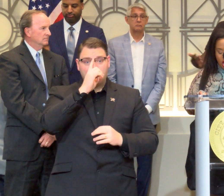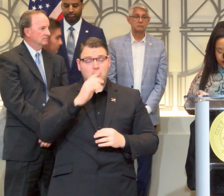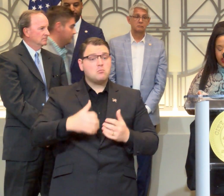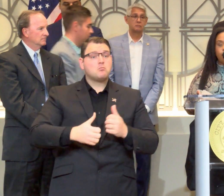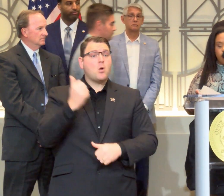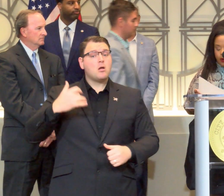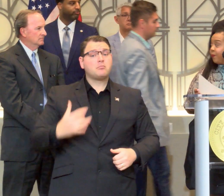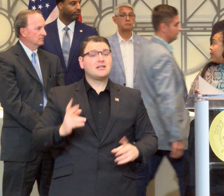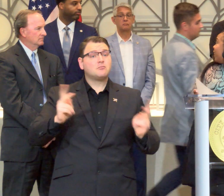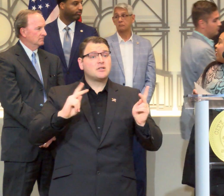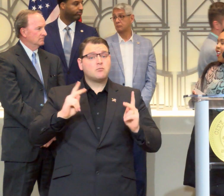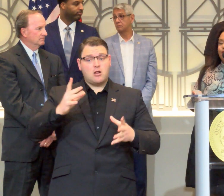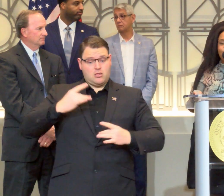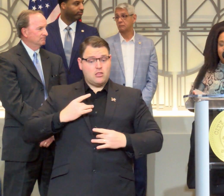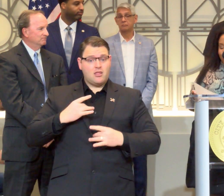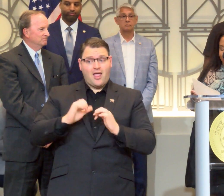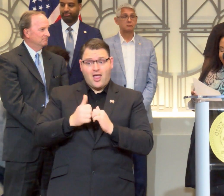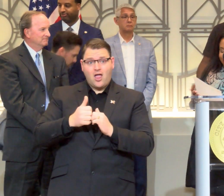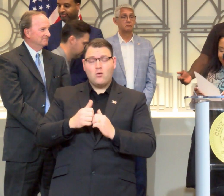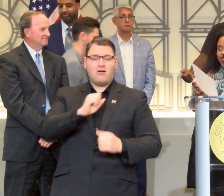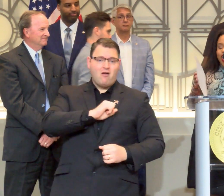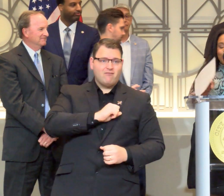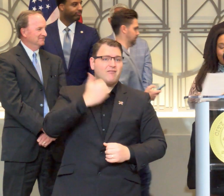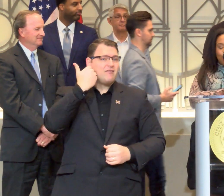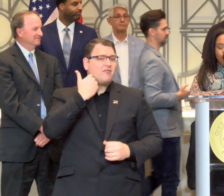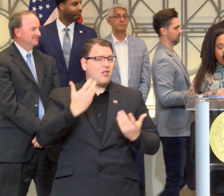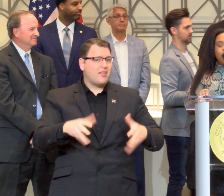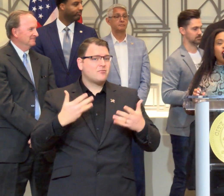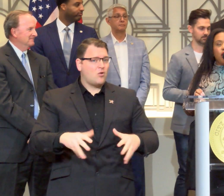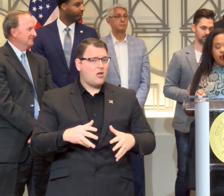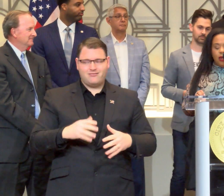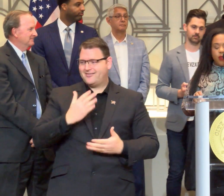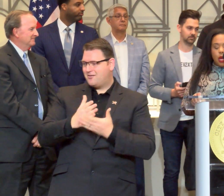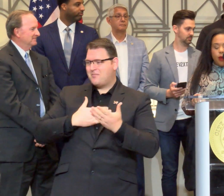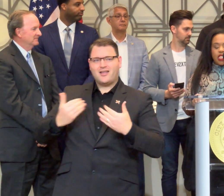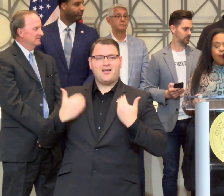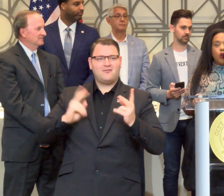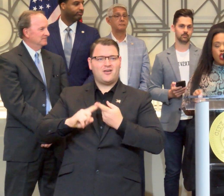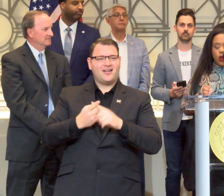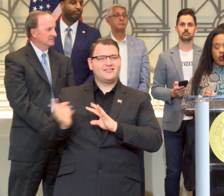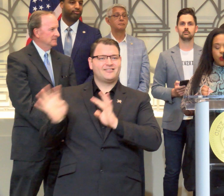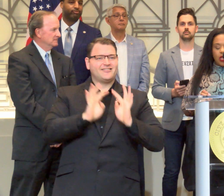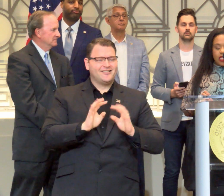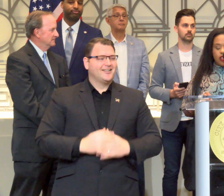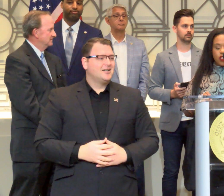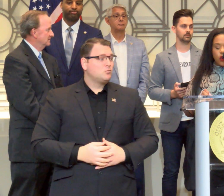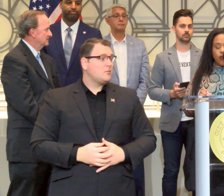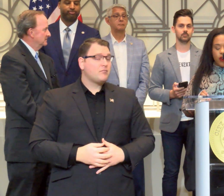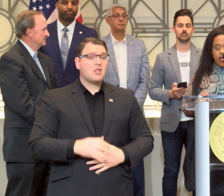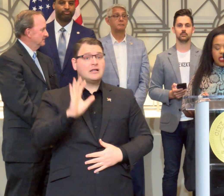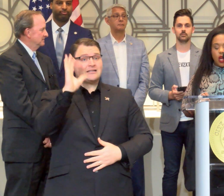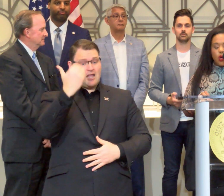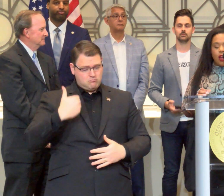as cough and fever. There are some of my young friends. So you might appear healthy, but expose your older relatives